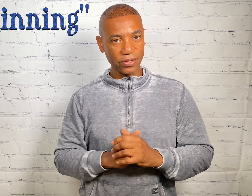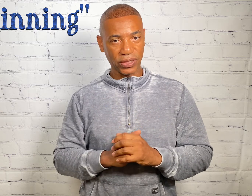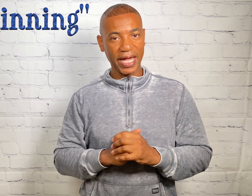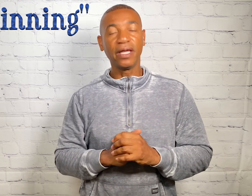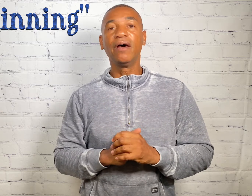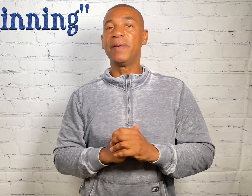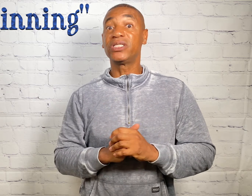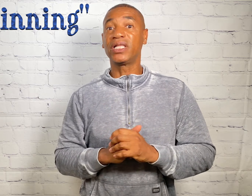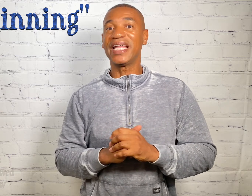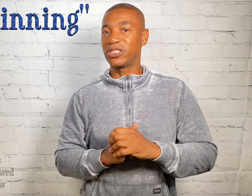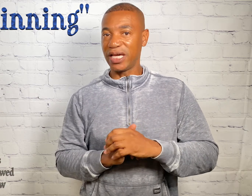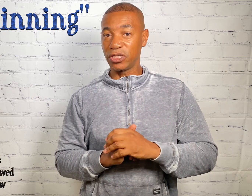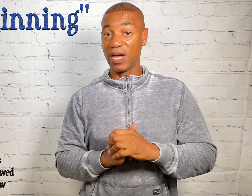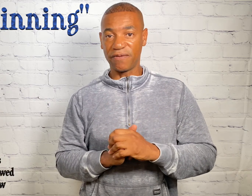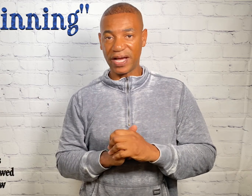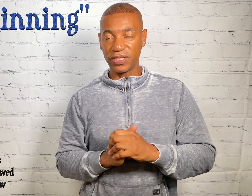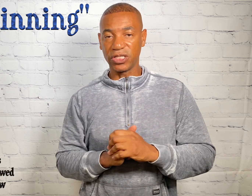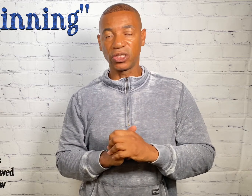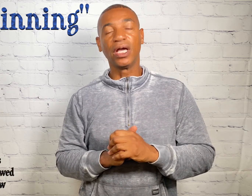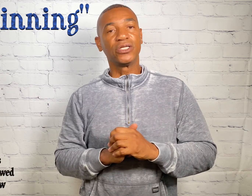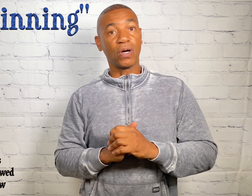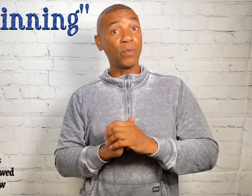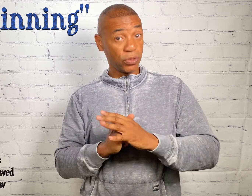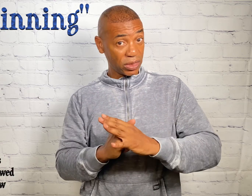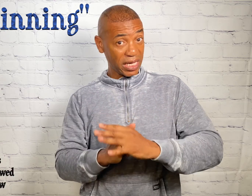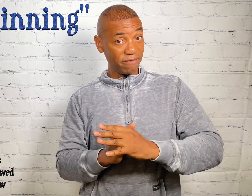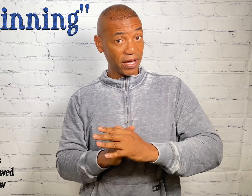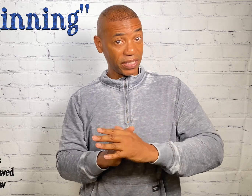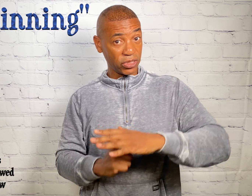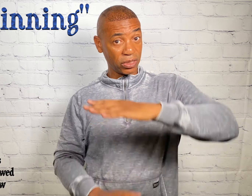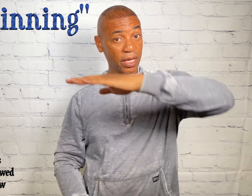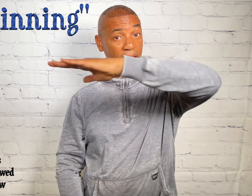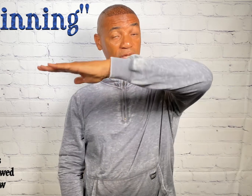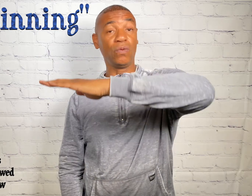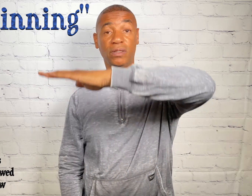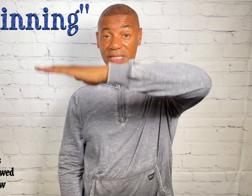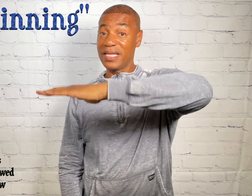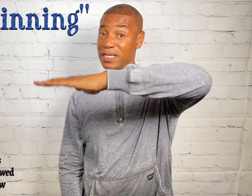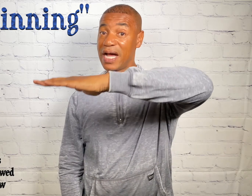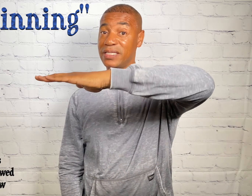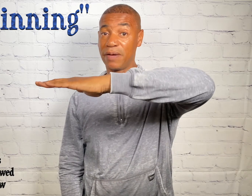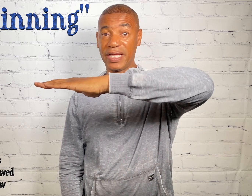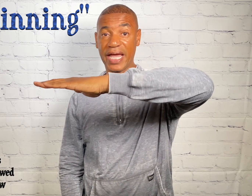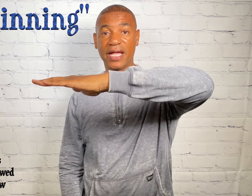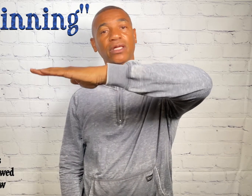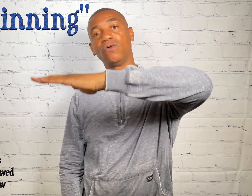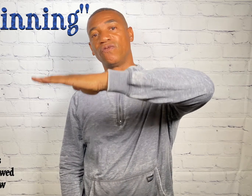that. Basically, that's saying that you have a foundation. So I would do the sign foundation. You would take the non-dominant hand and you would